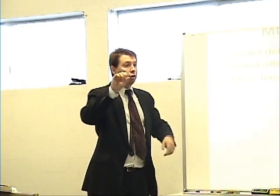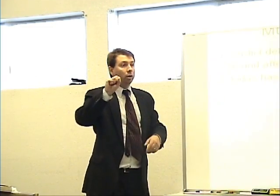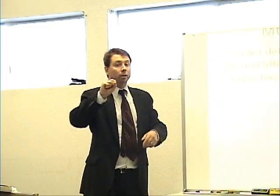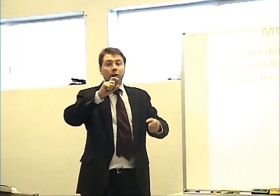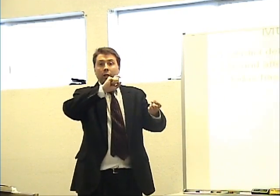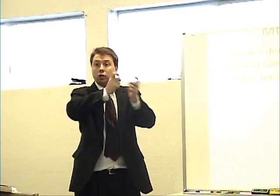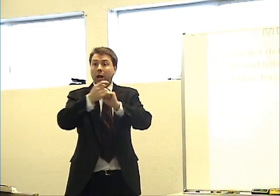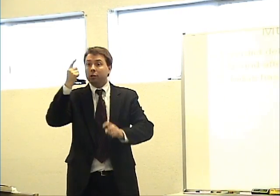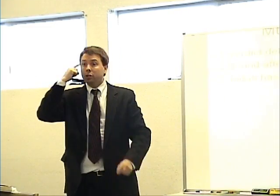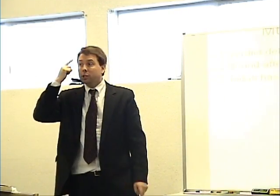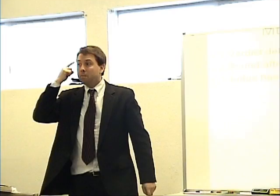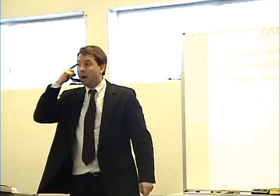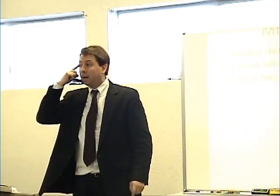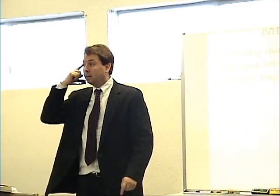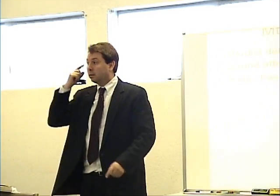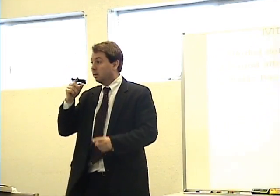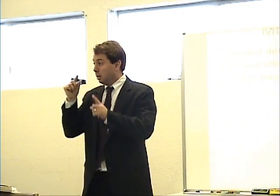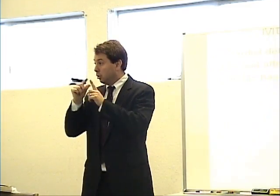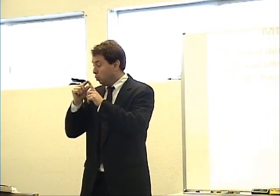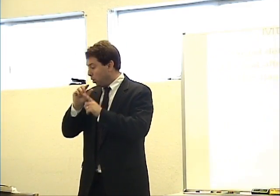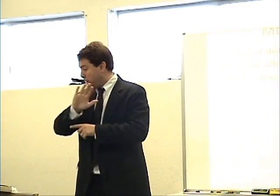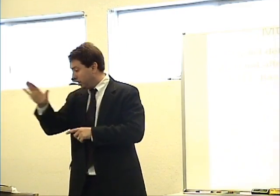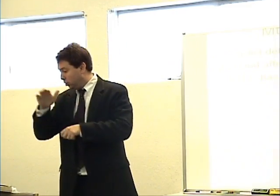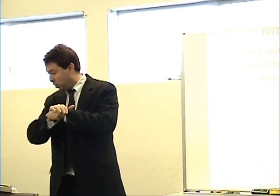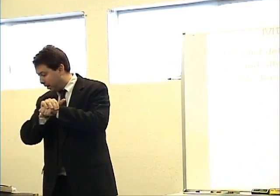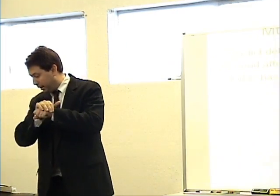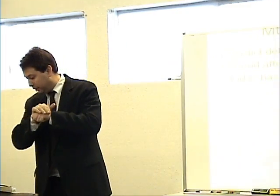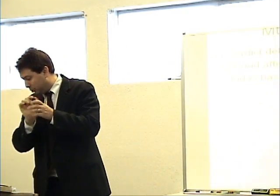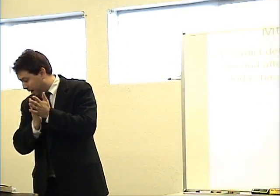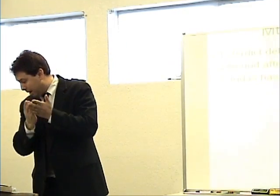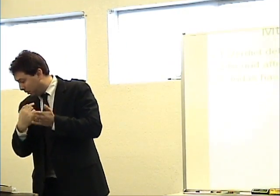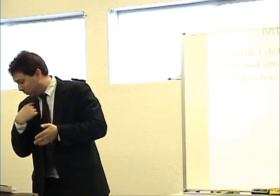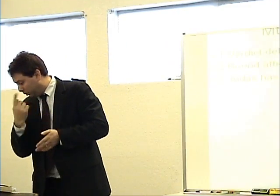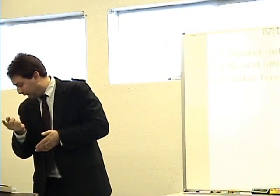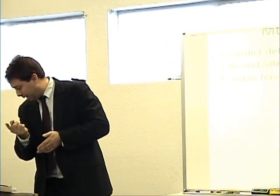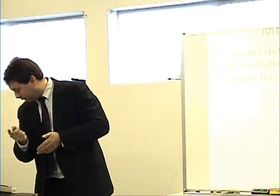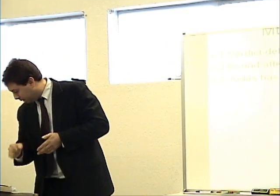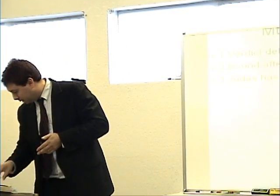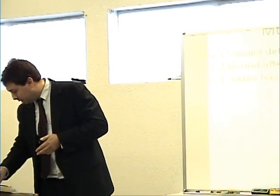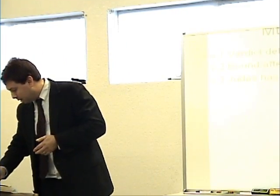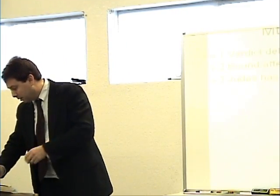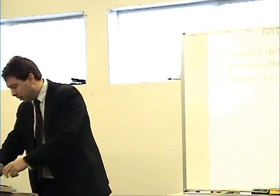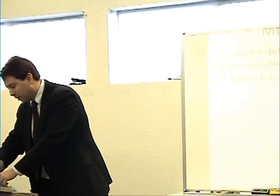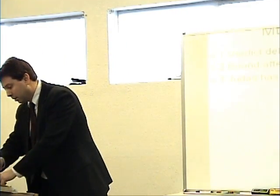Judas changes his mind. The word in your English Bible tells,